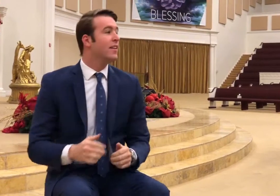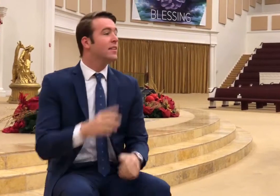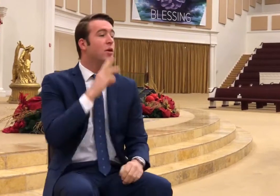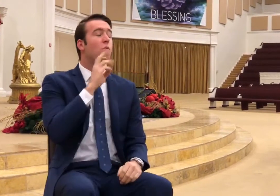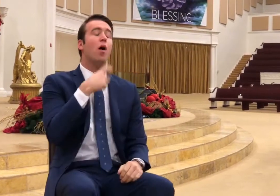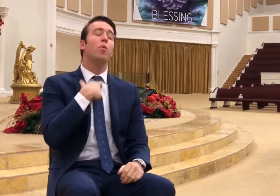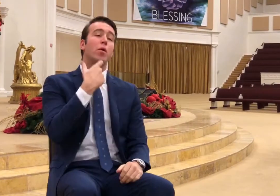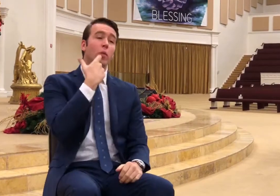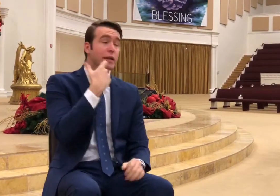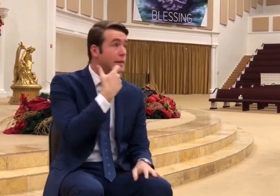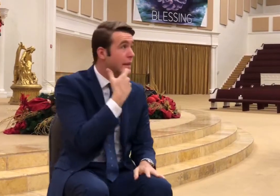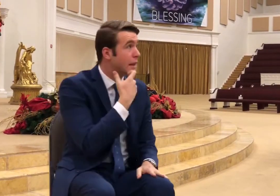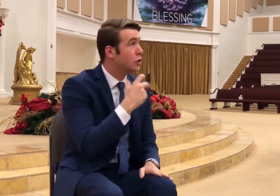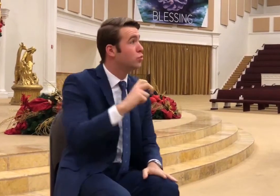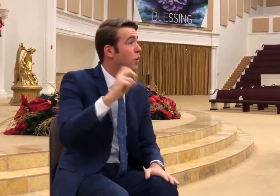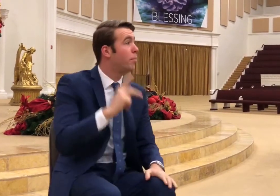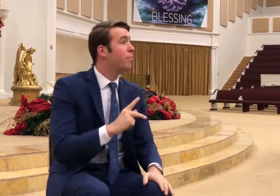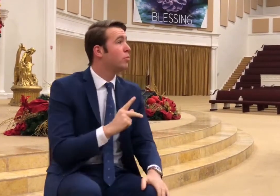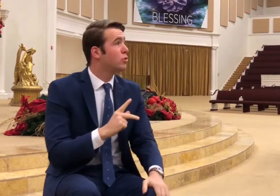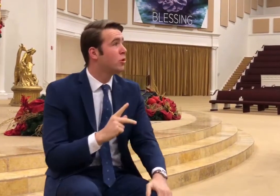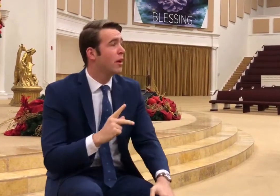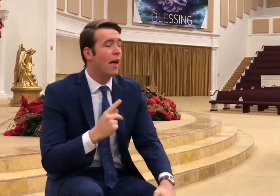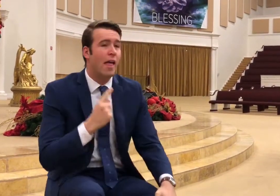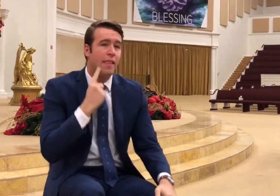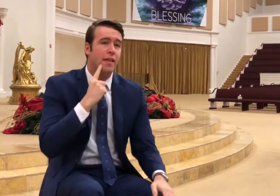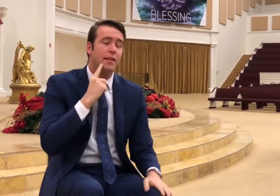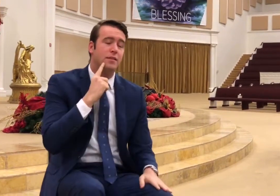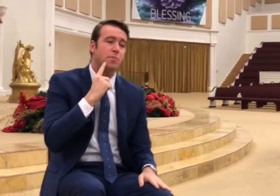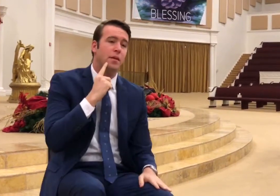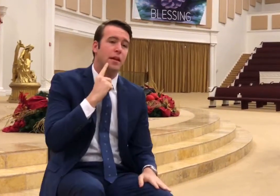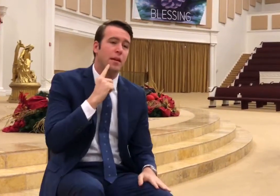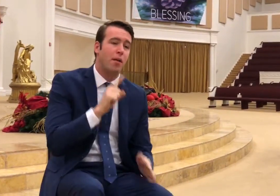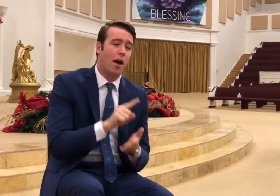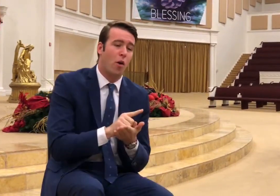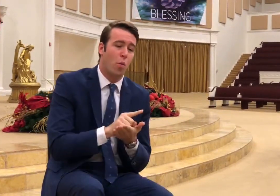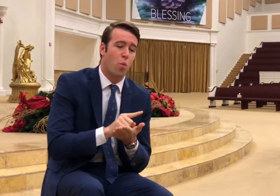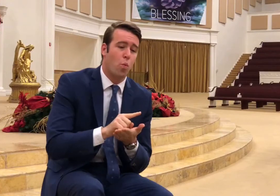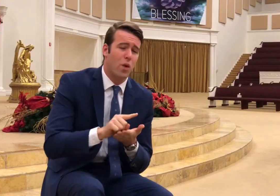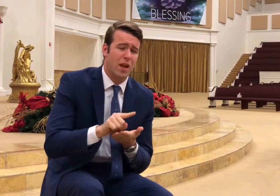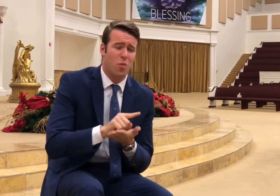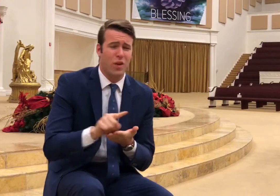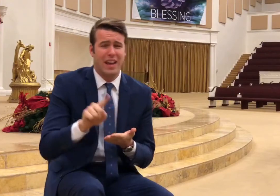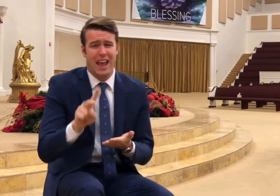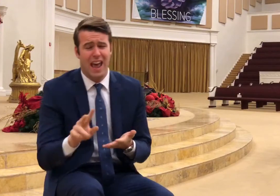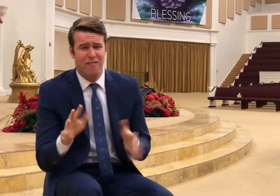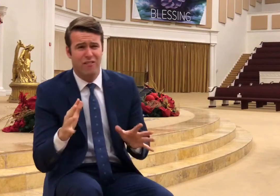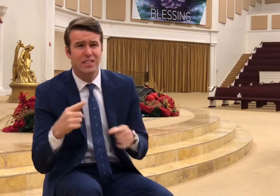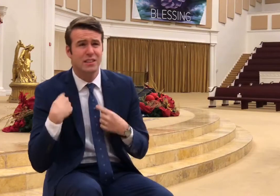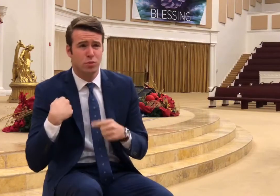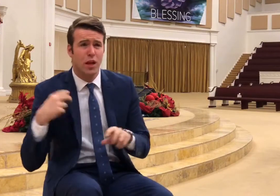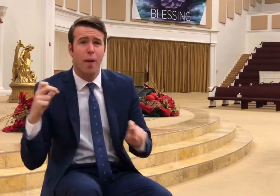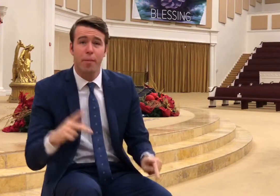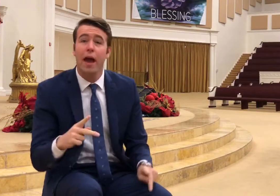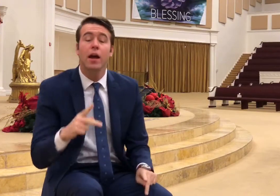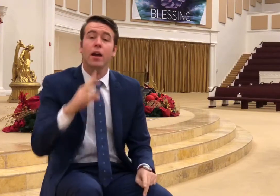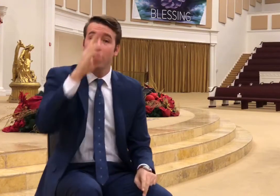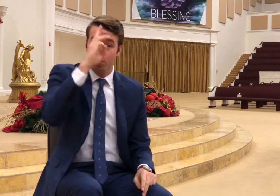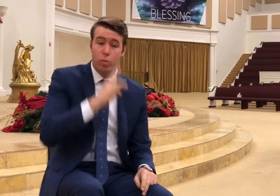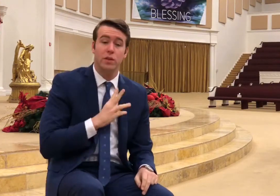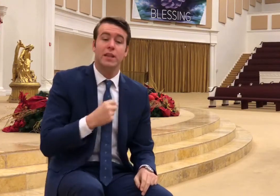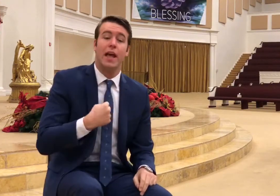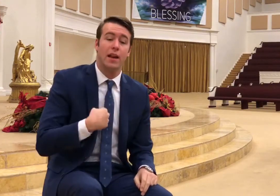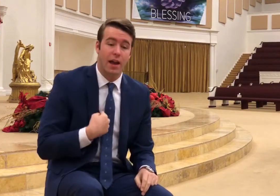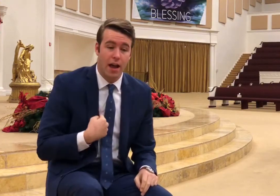we recently returned. I guess it's been about a week and a half since we got back. Brother Wilson and